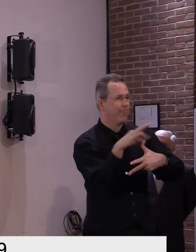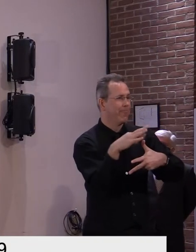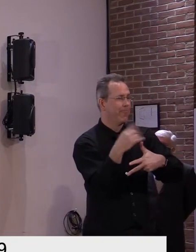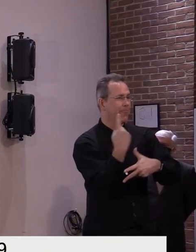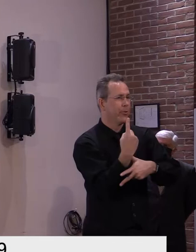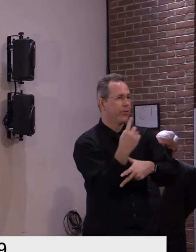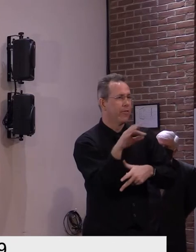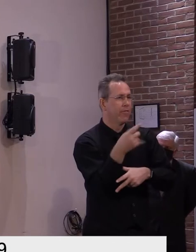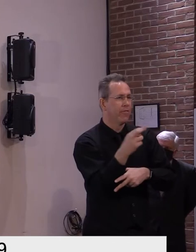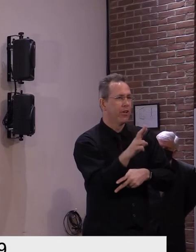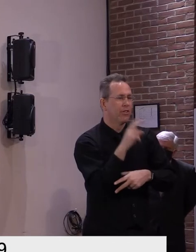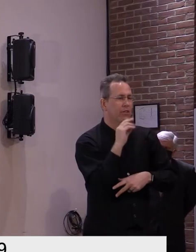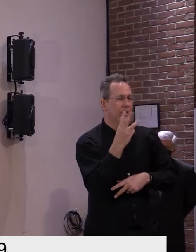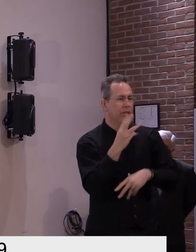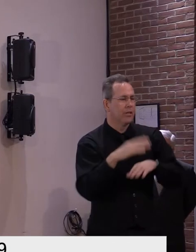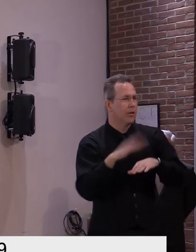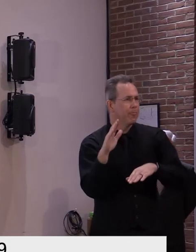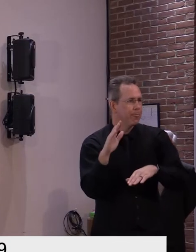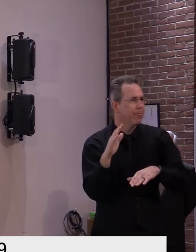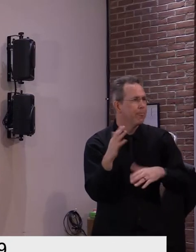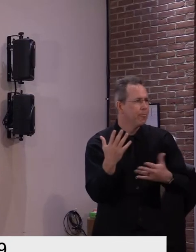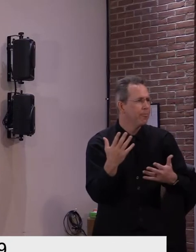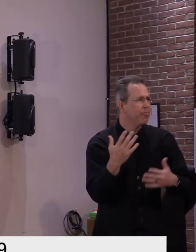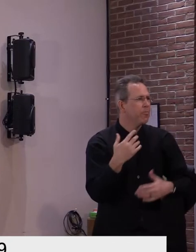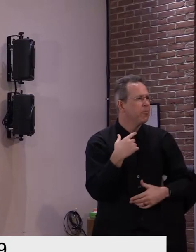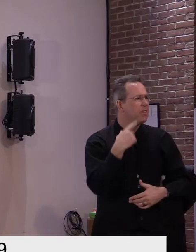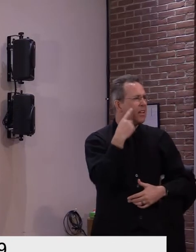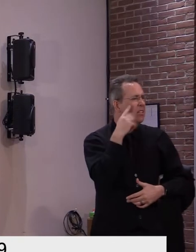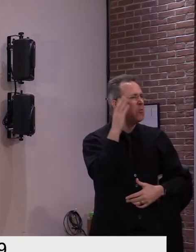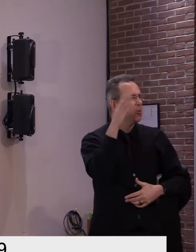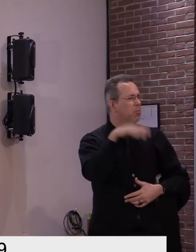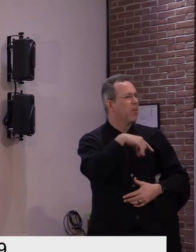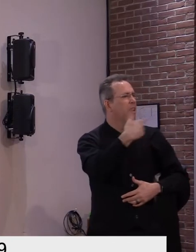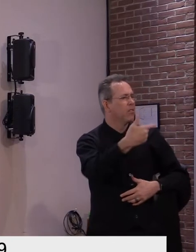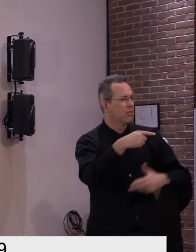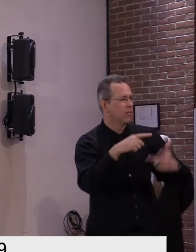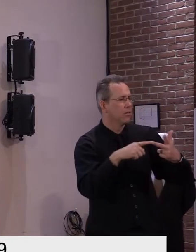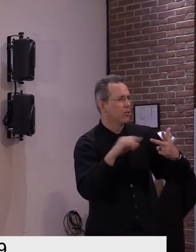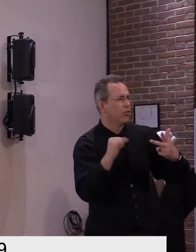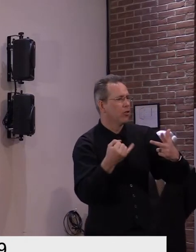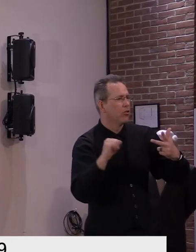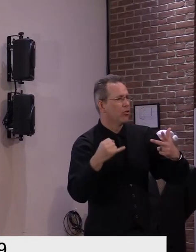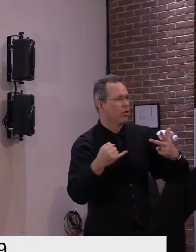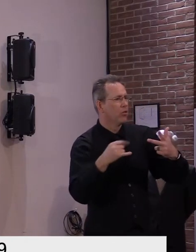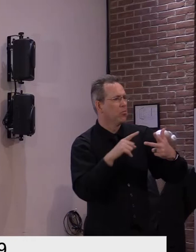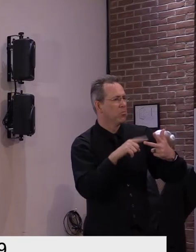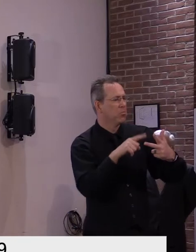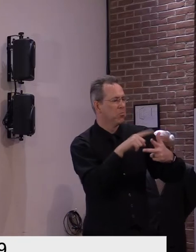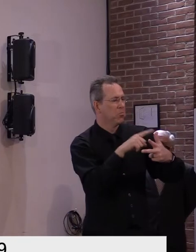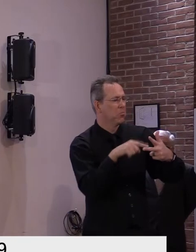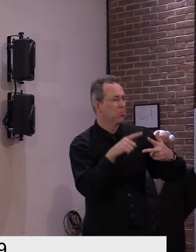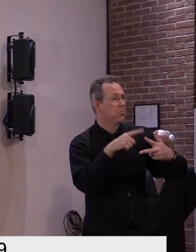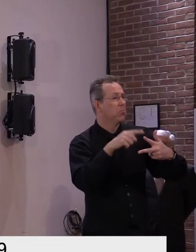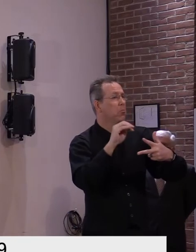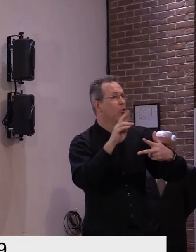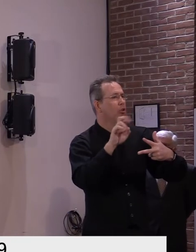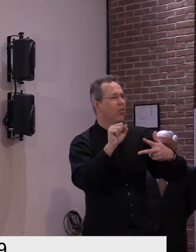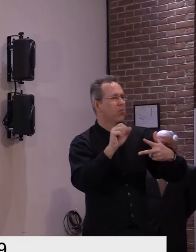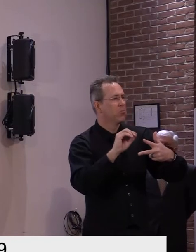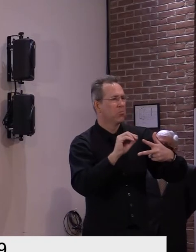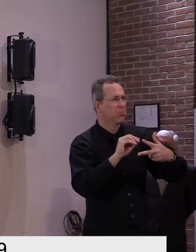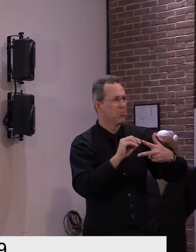may actually be another one, because they're extending their trials with the appropriate age